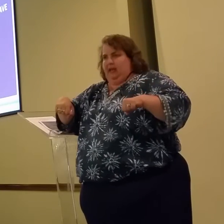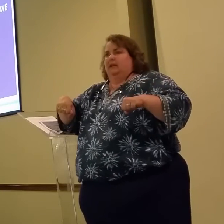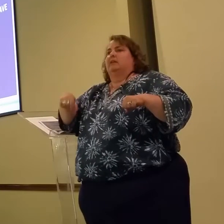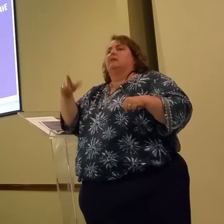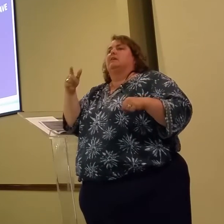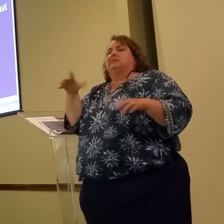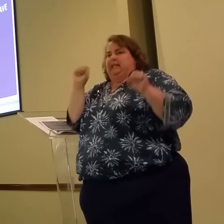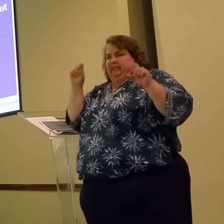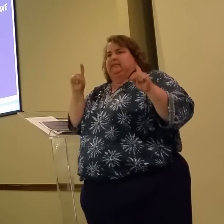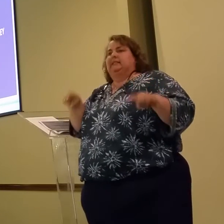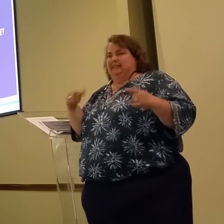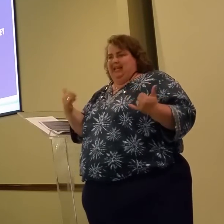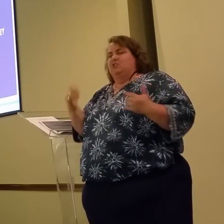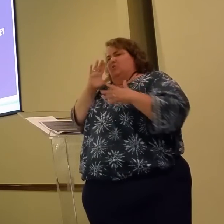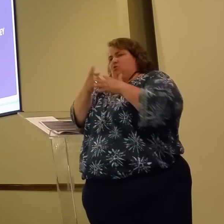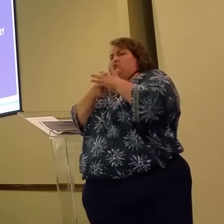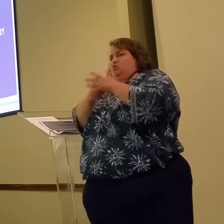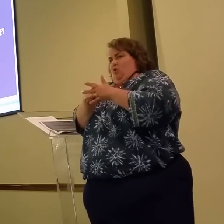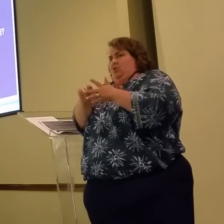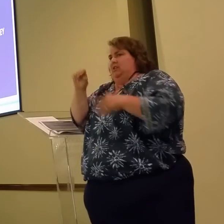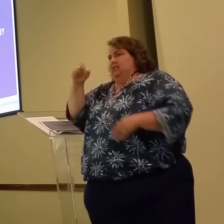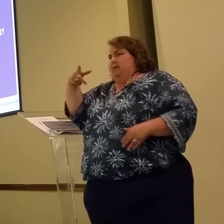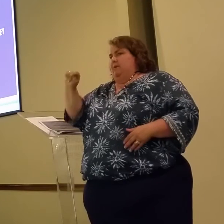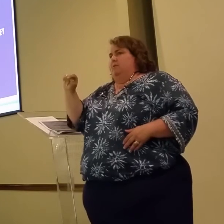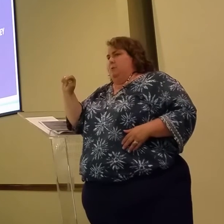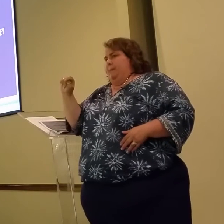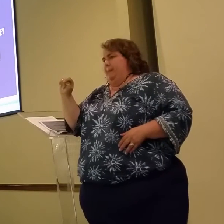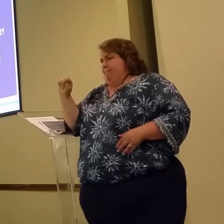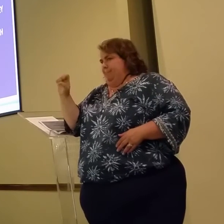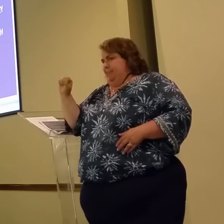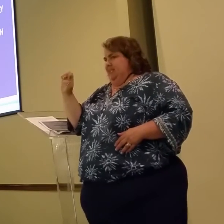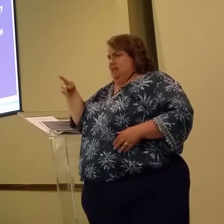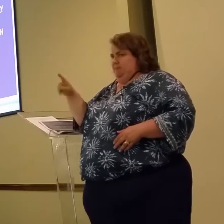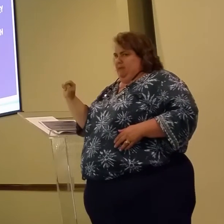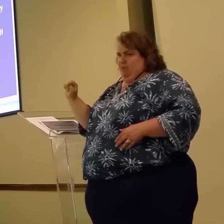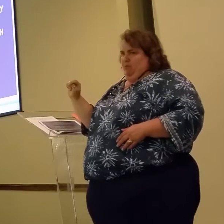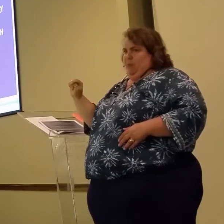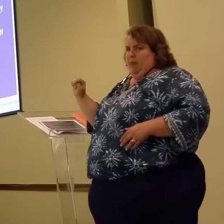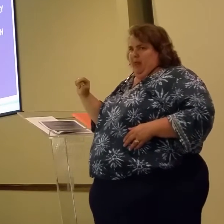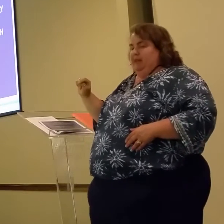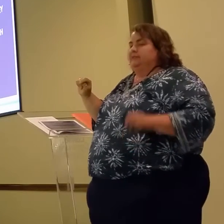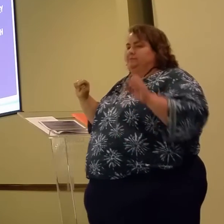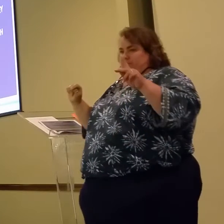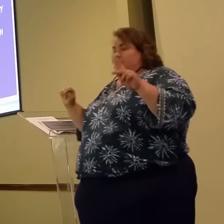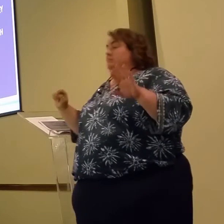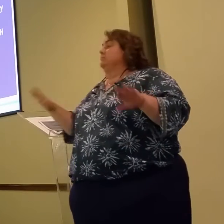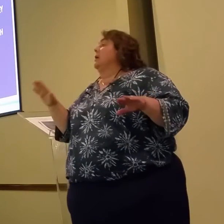they are able to take the test now, which will begin in September.